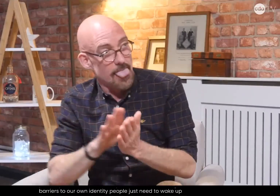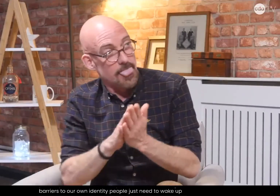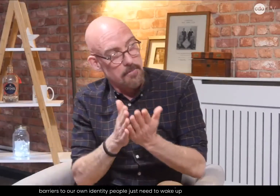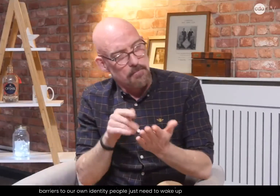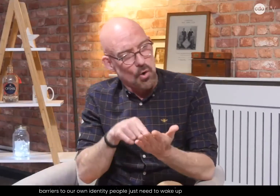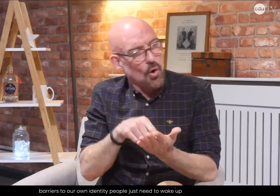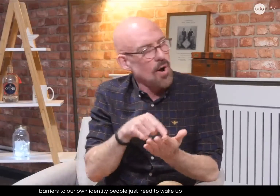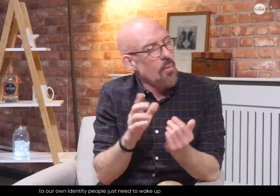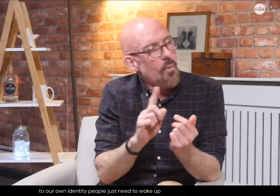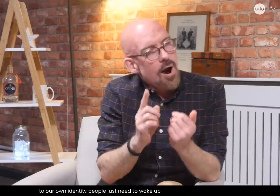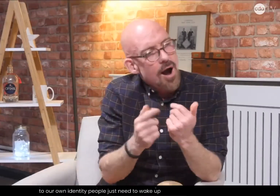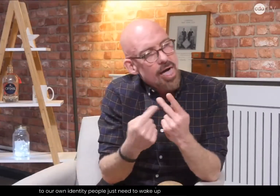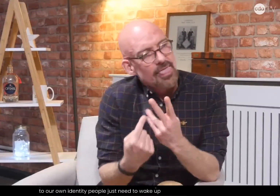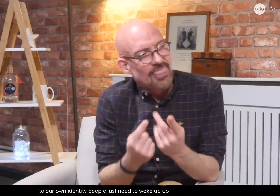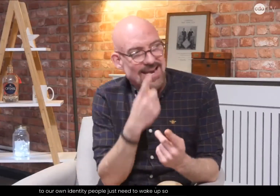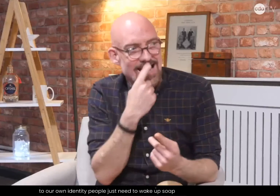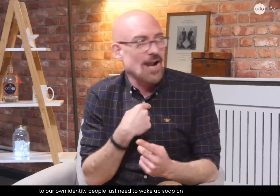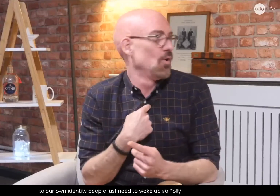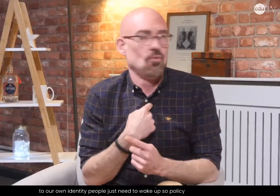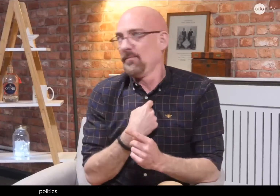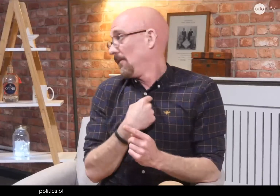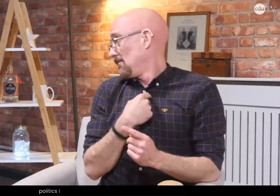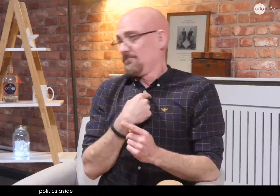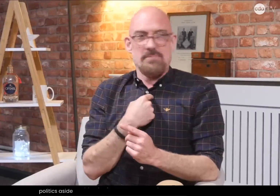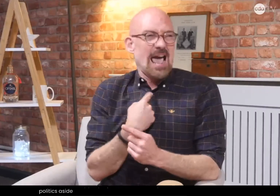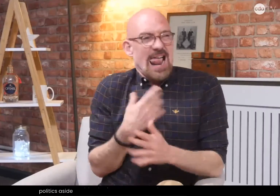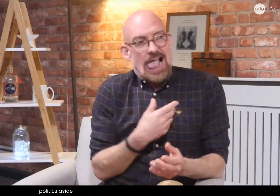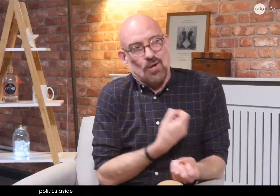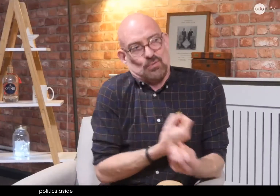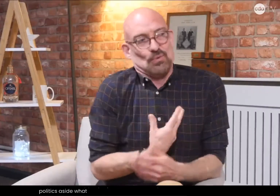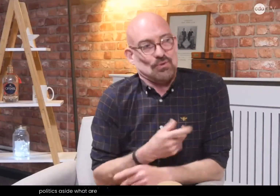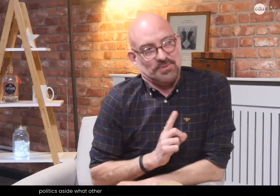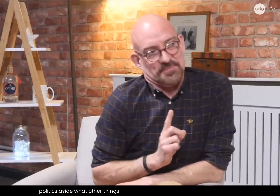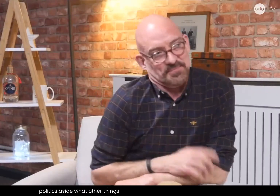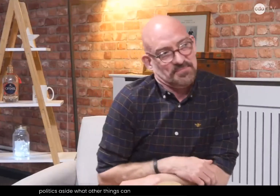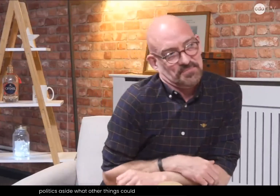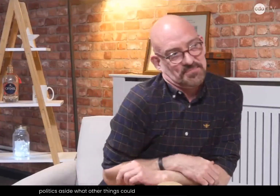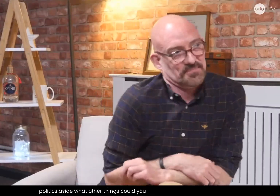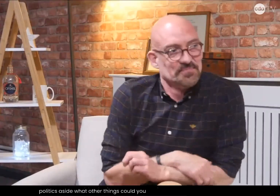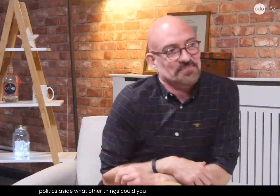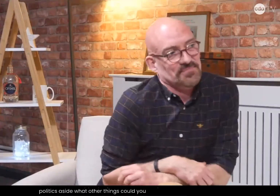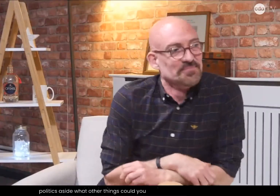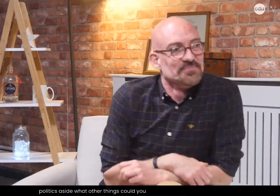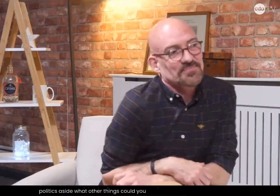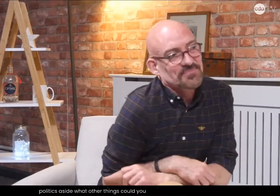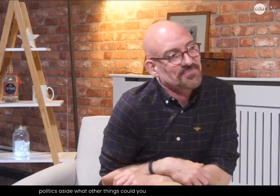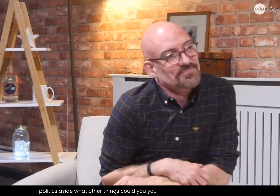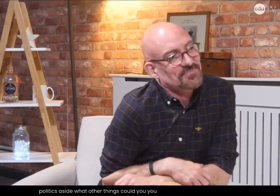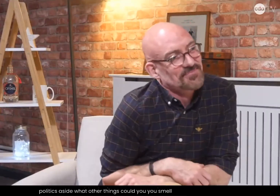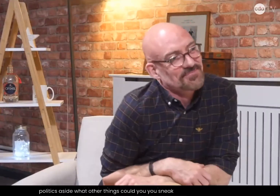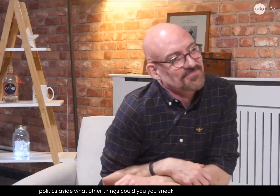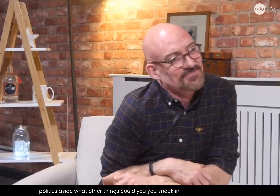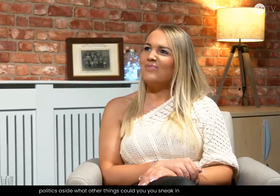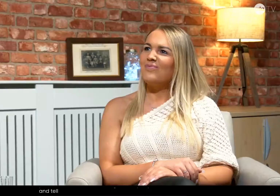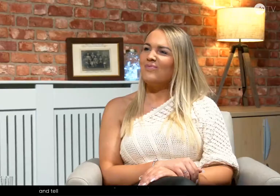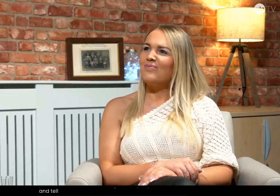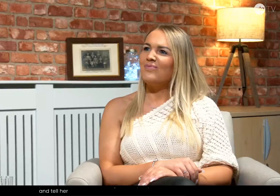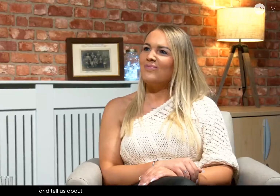So politics aside, what other things could you sneak in and tell us about?